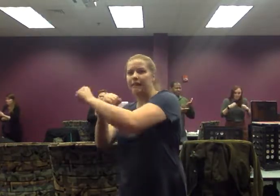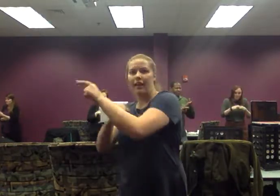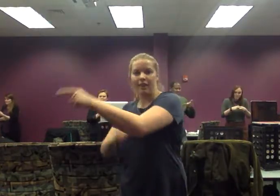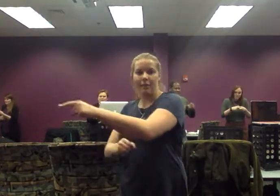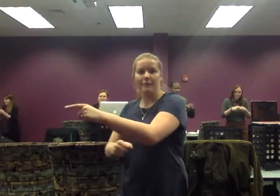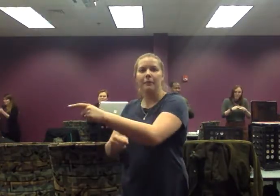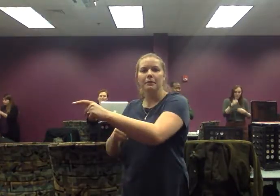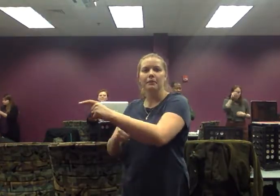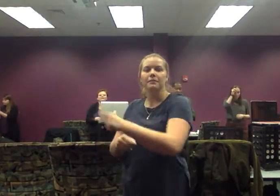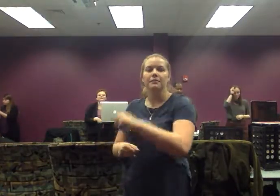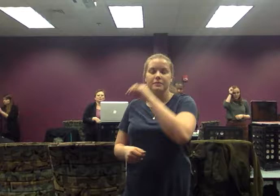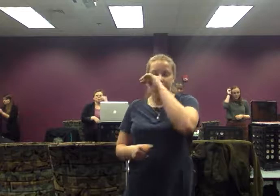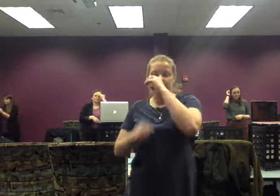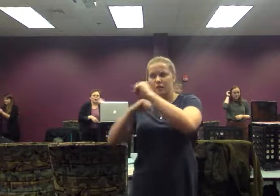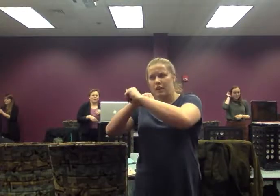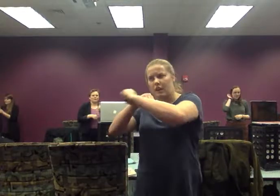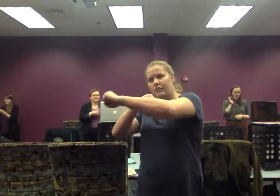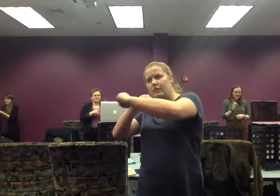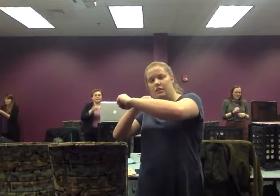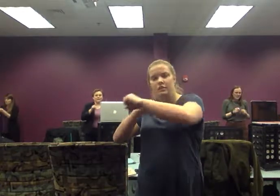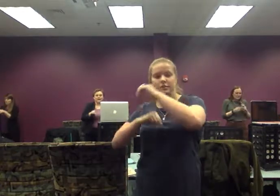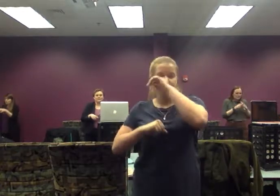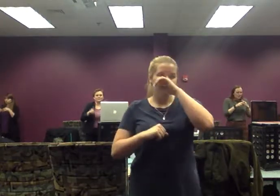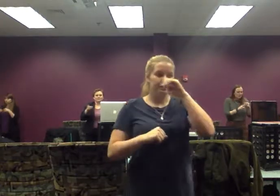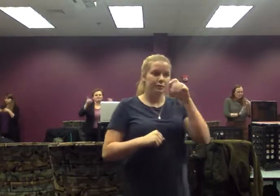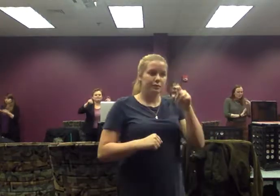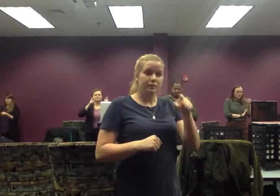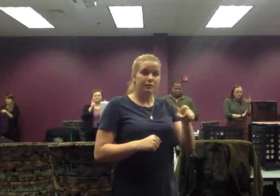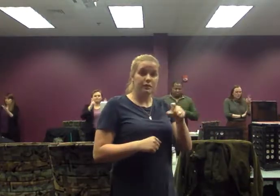something called the Great Awakening, the late 1800s.